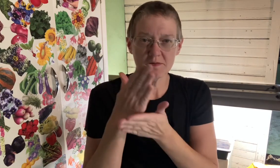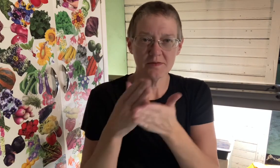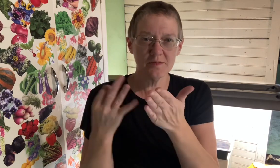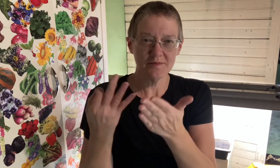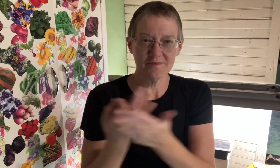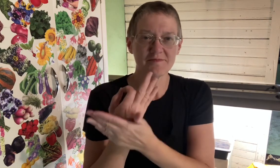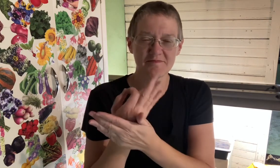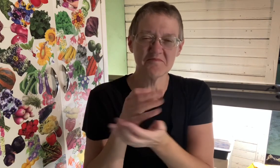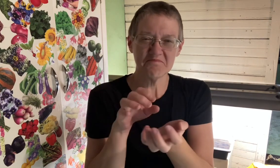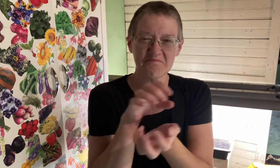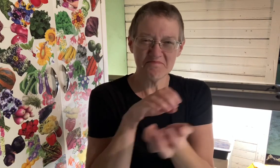year.